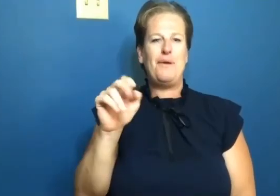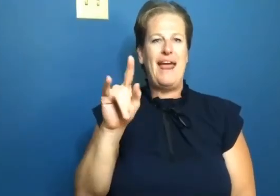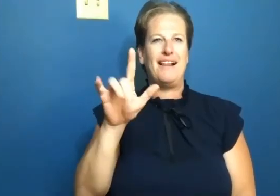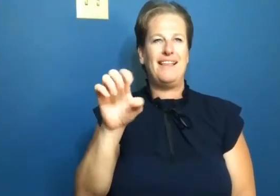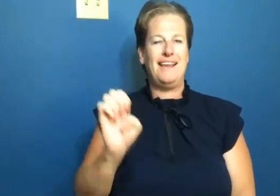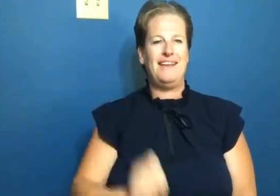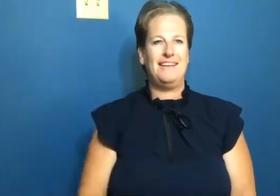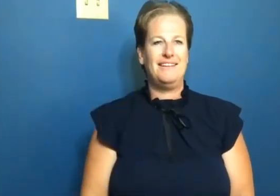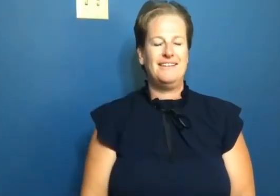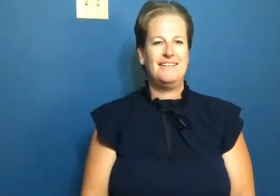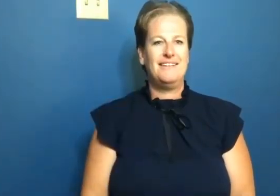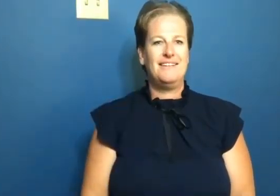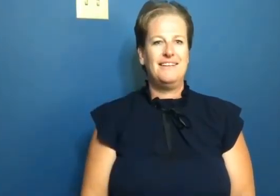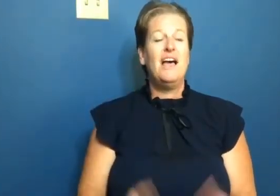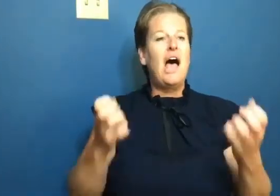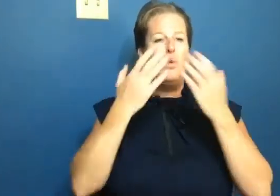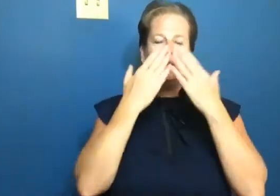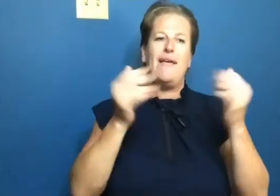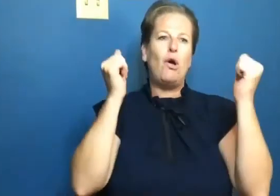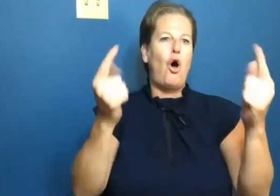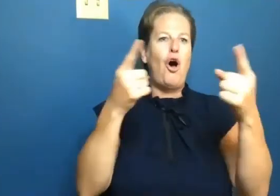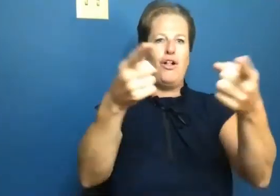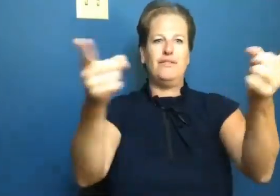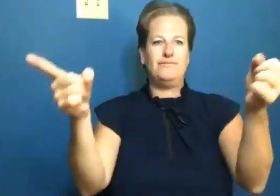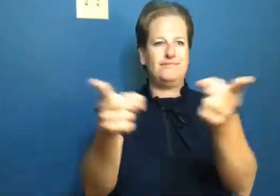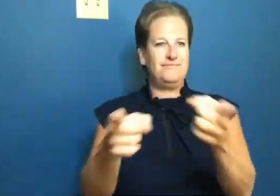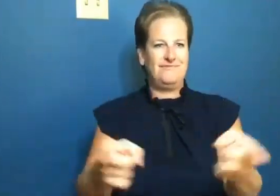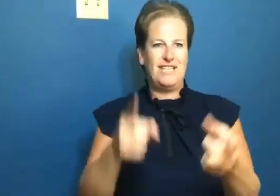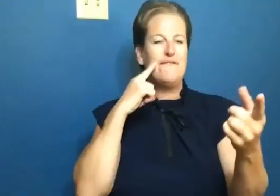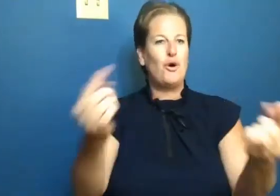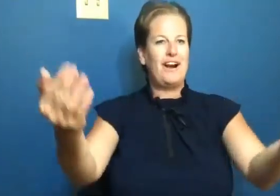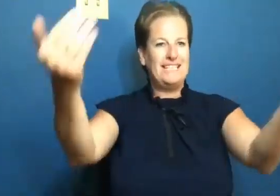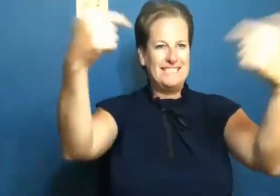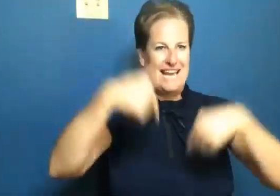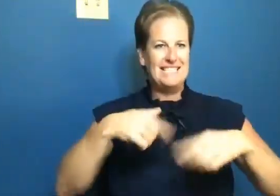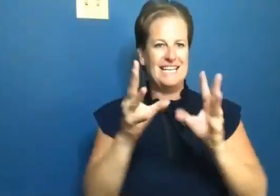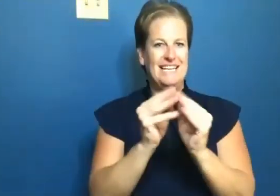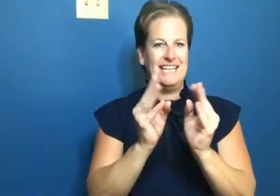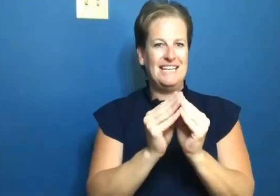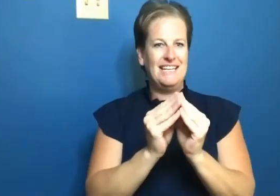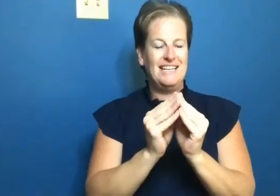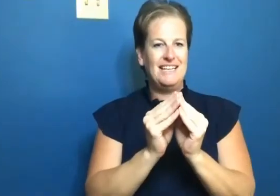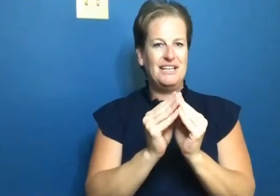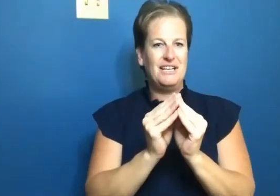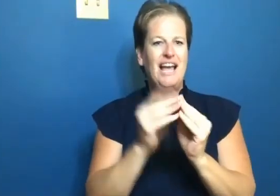I want to thank everyone for attending. I just sort of glanced through the screen and I